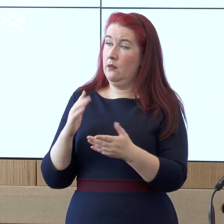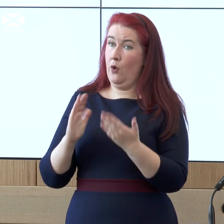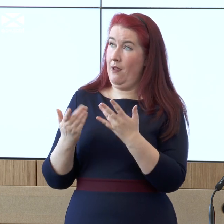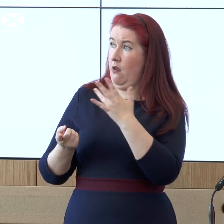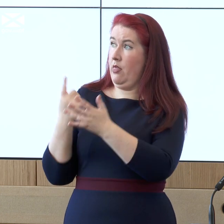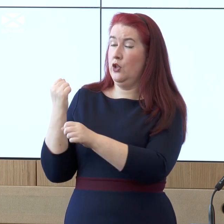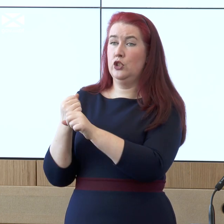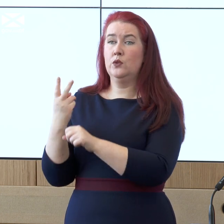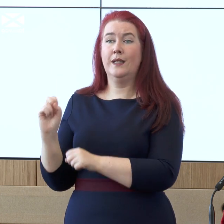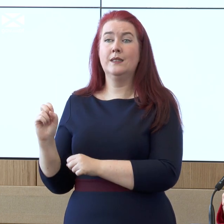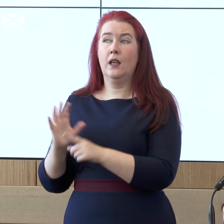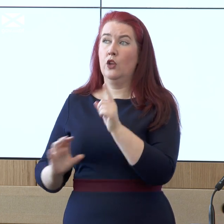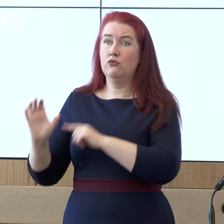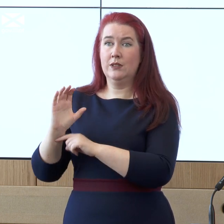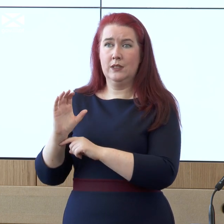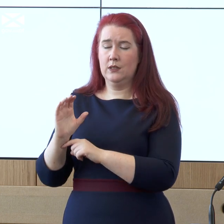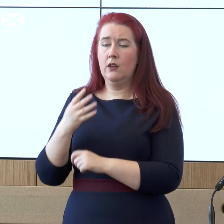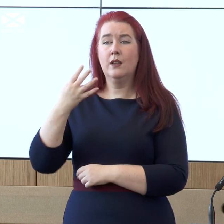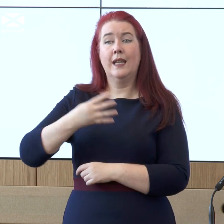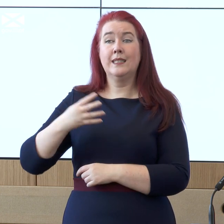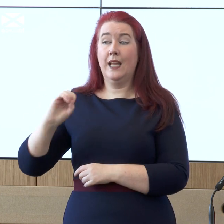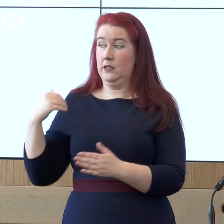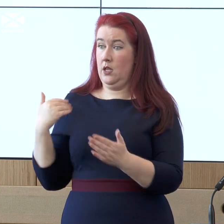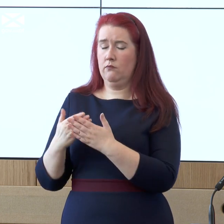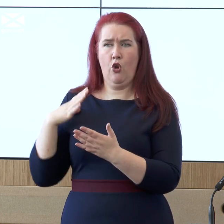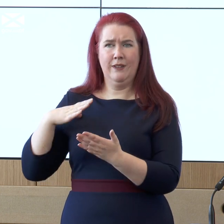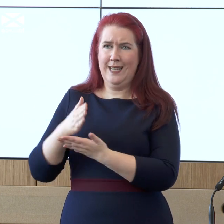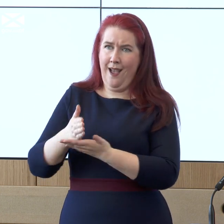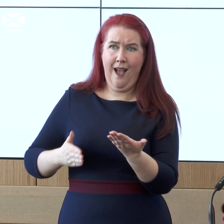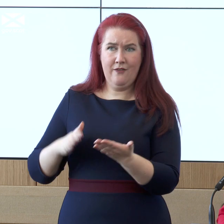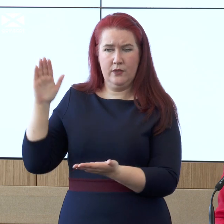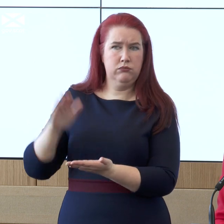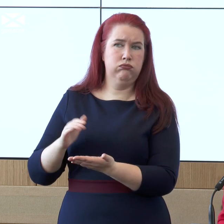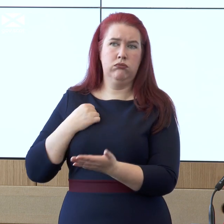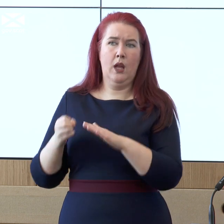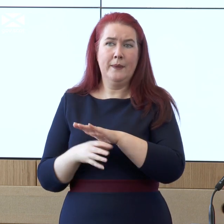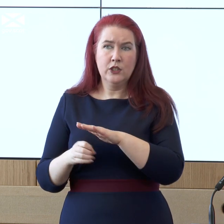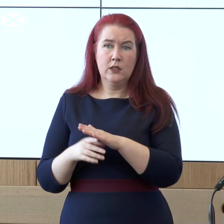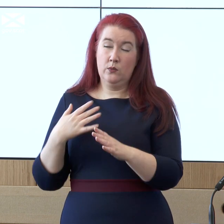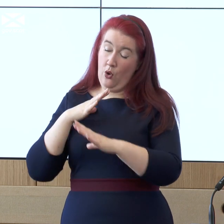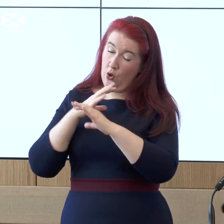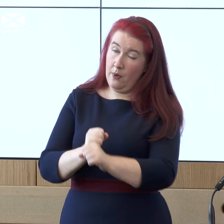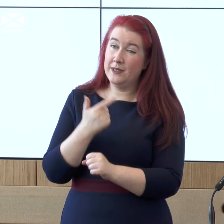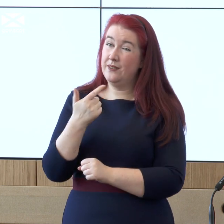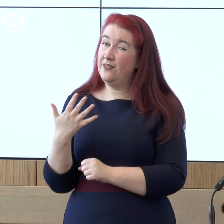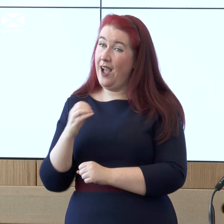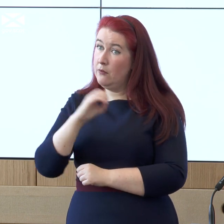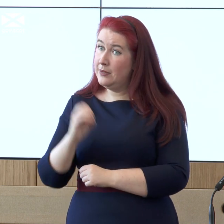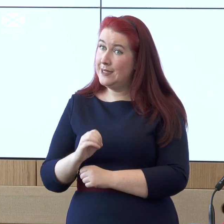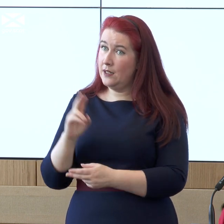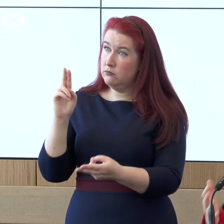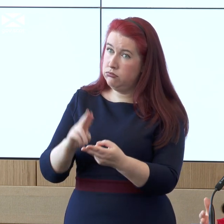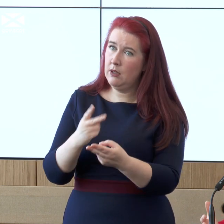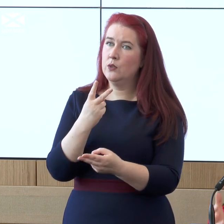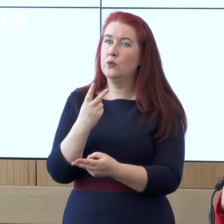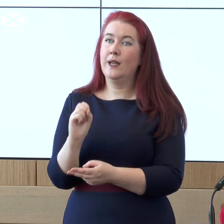already halved our emissions since 1990. We're committed to a 75% reduction by 2030, which means halving